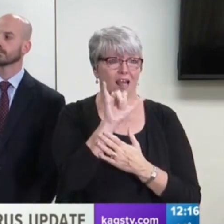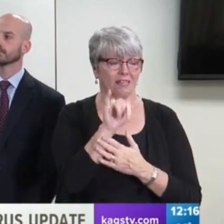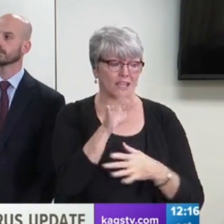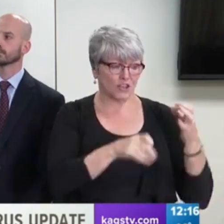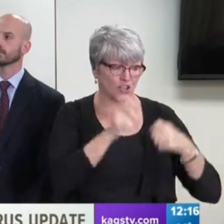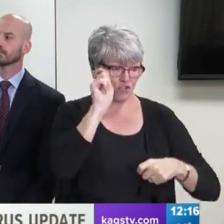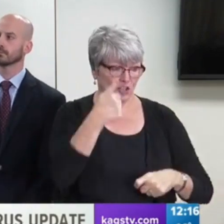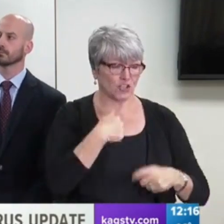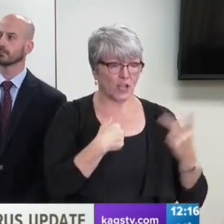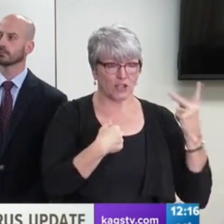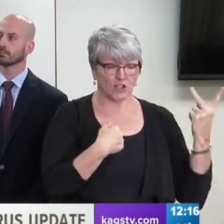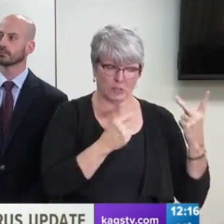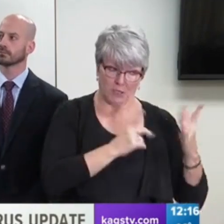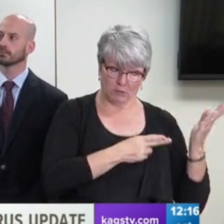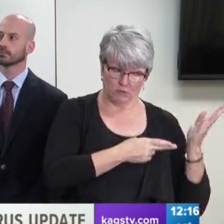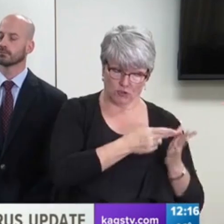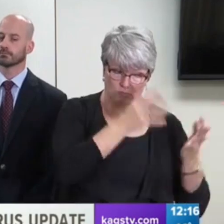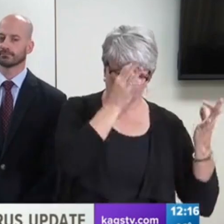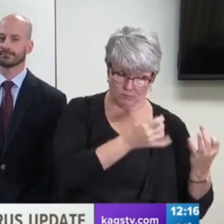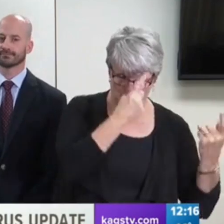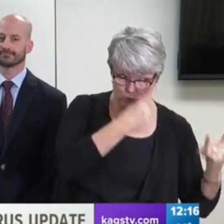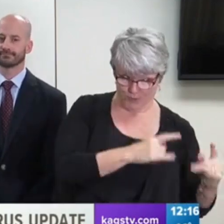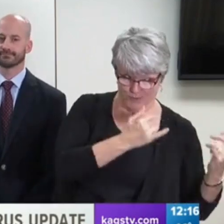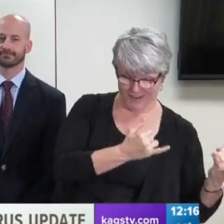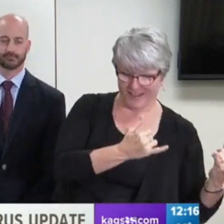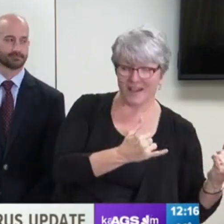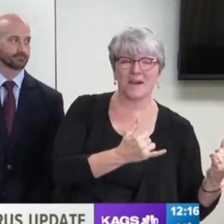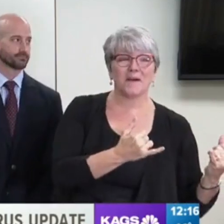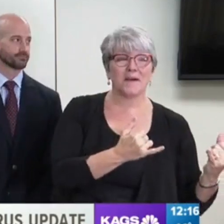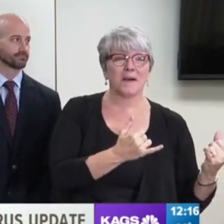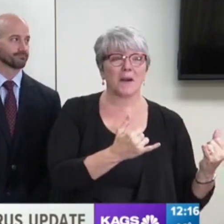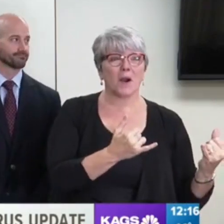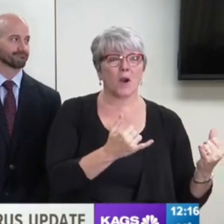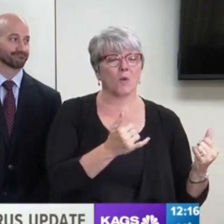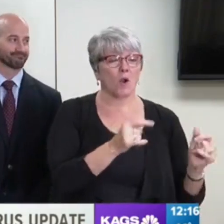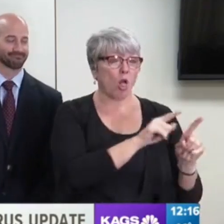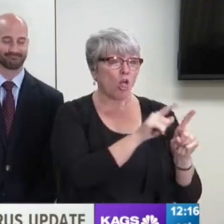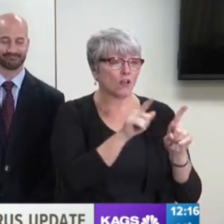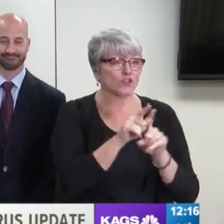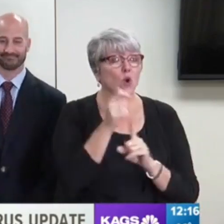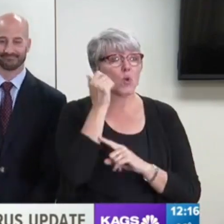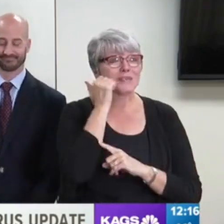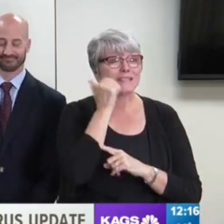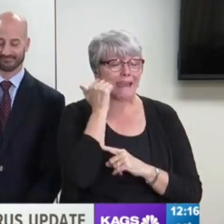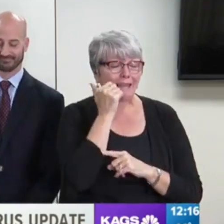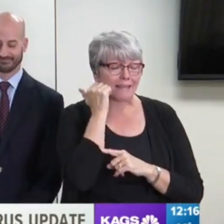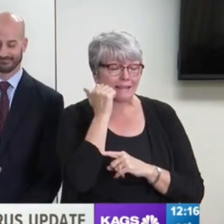I just conferred to make sure we're on the same page right now. We are also daily